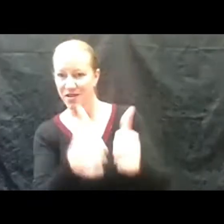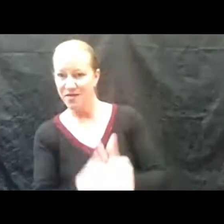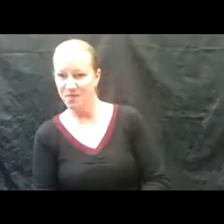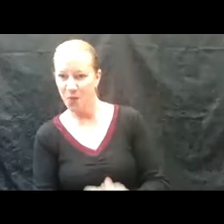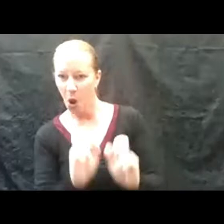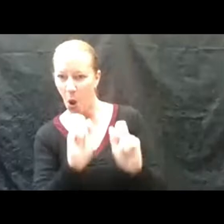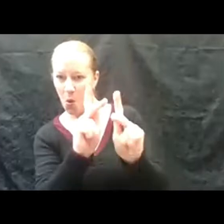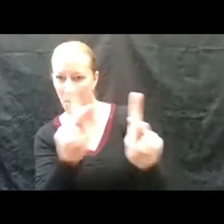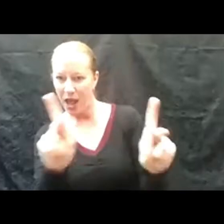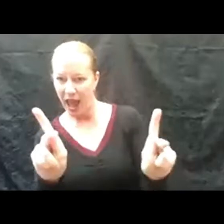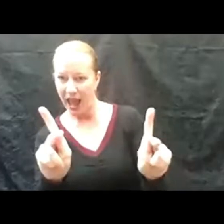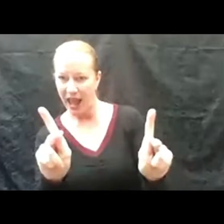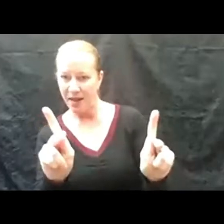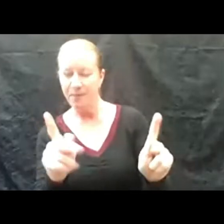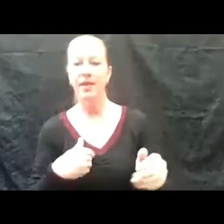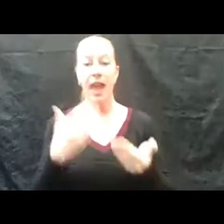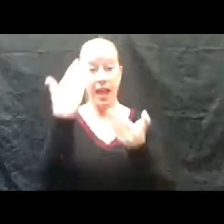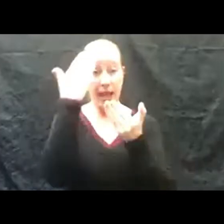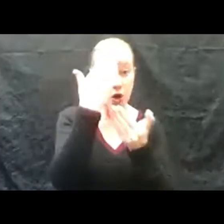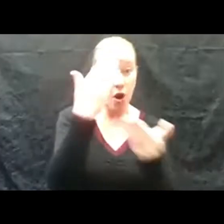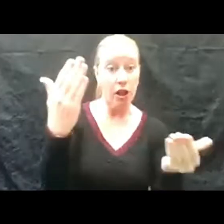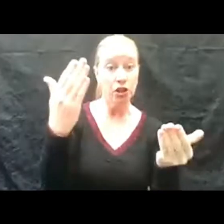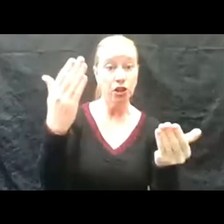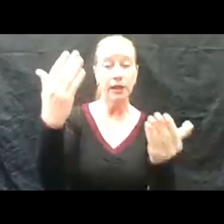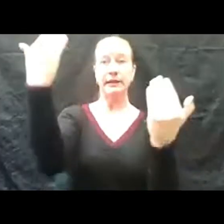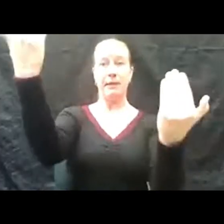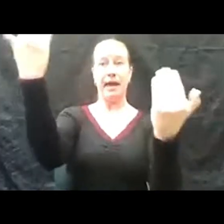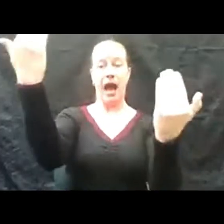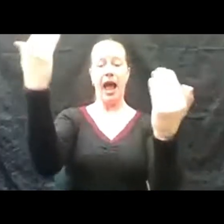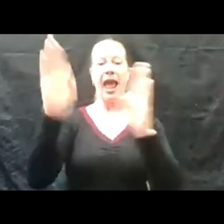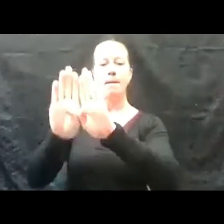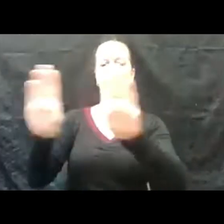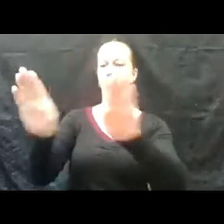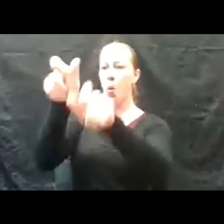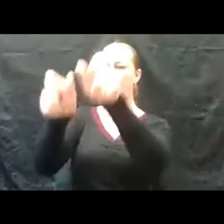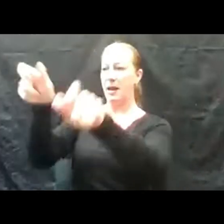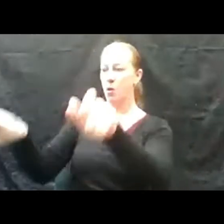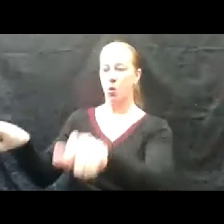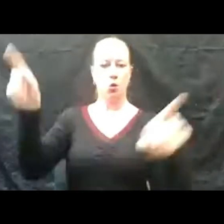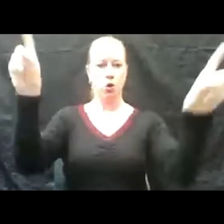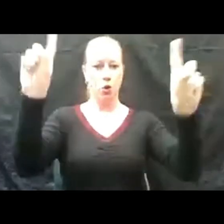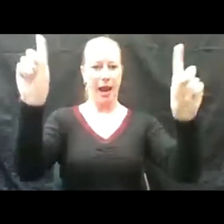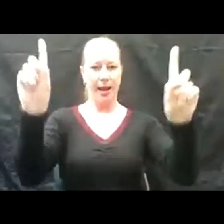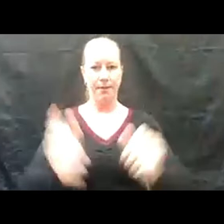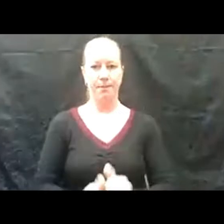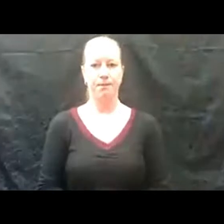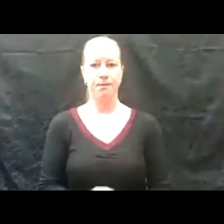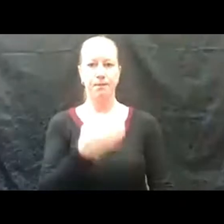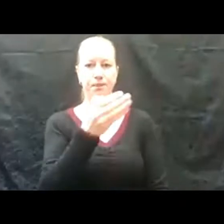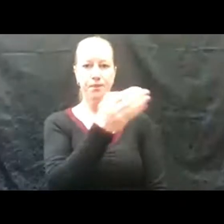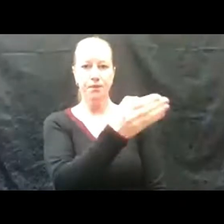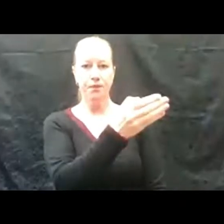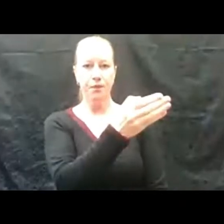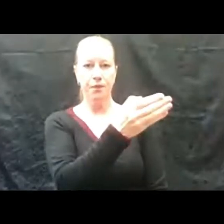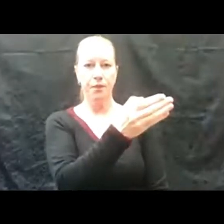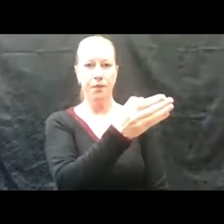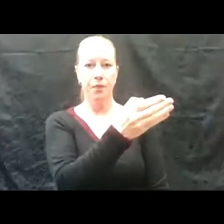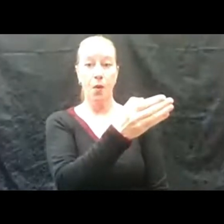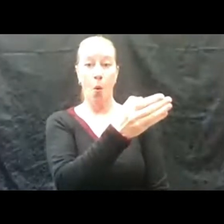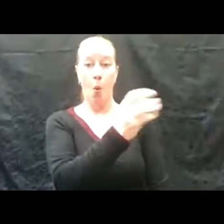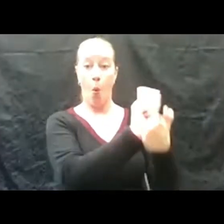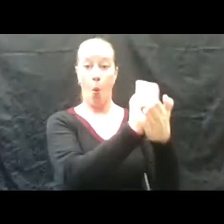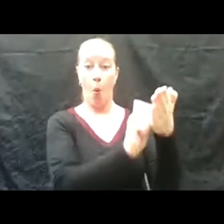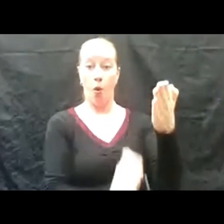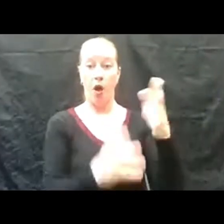Okay, let's acknowledge our speaker and panelists today. So Warren Foster, one of the authors of